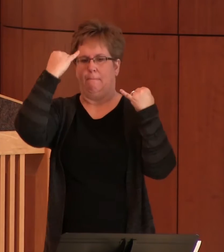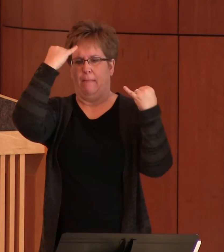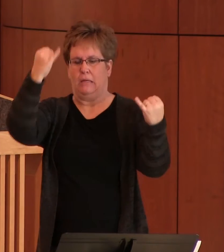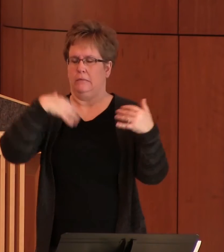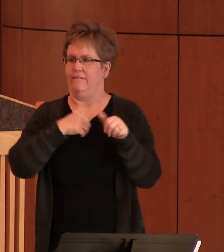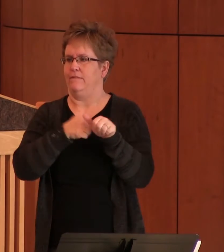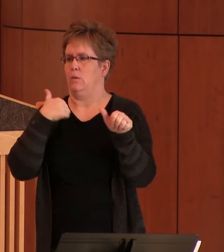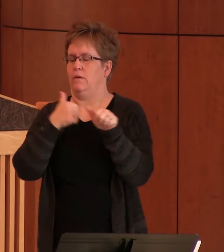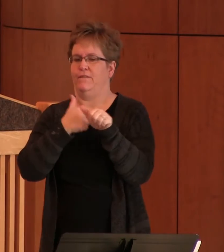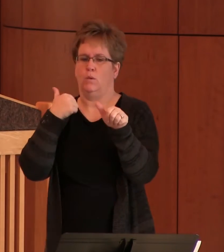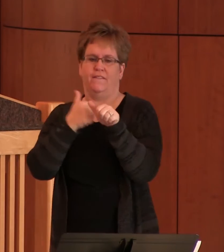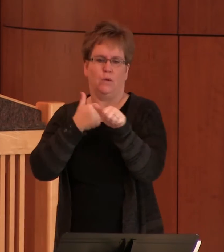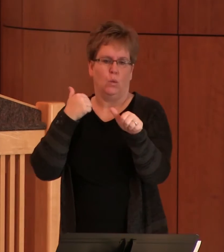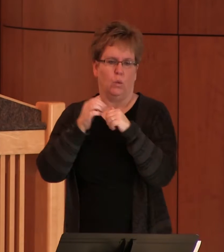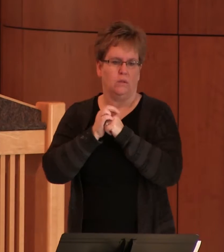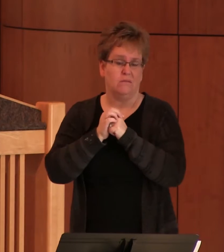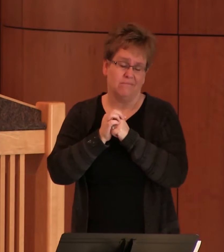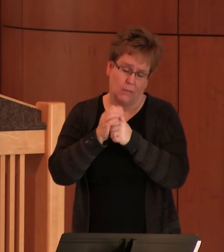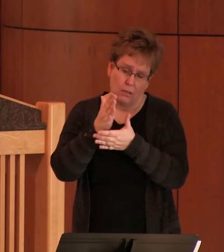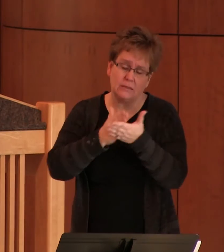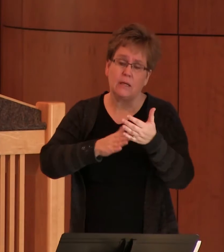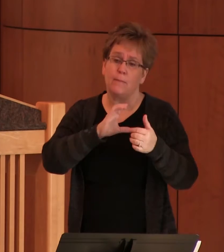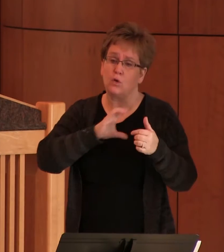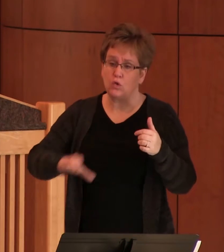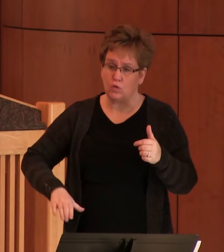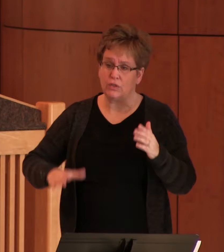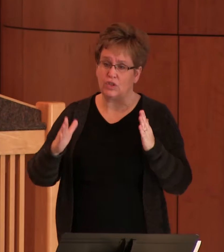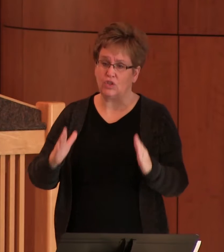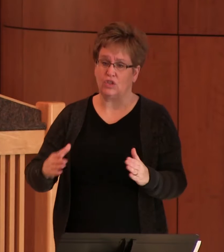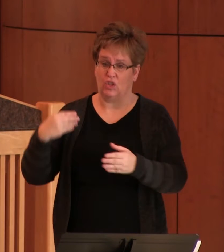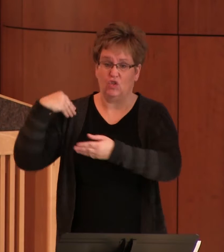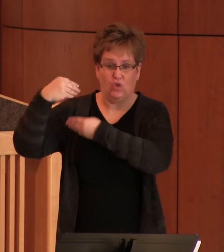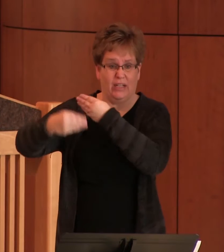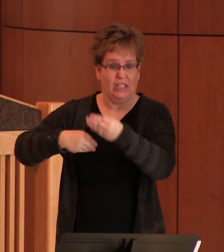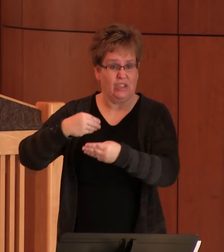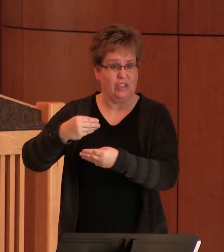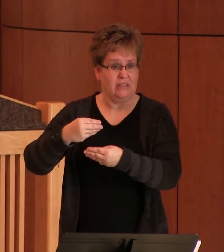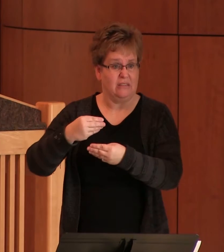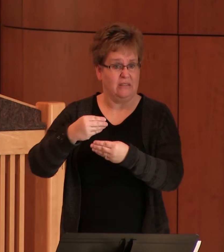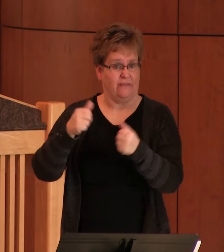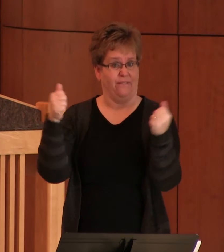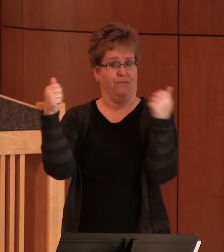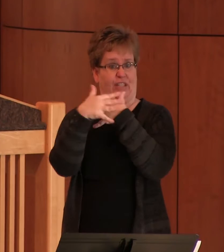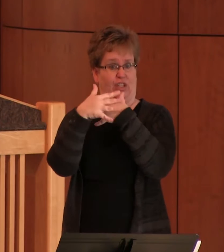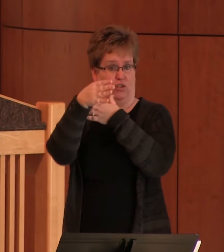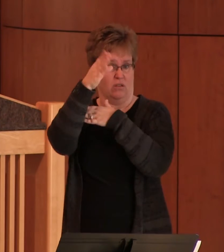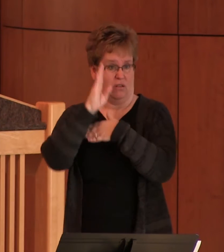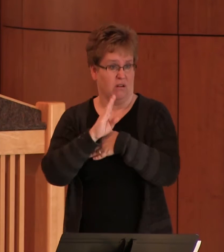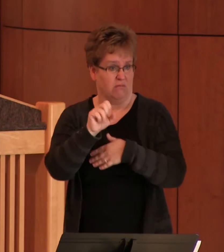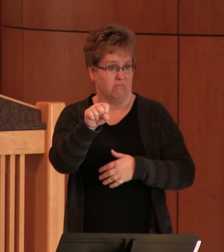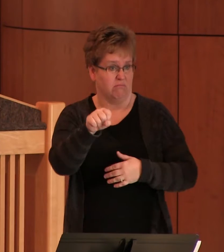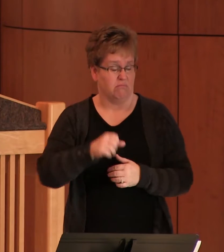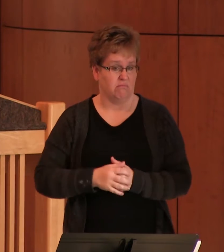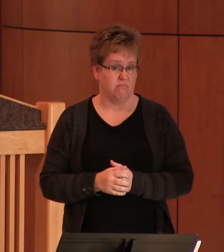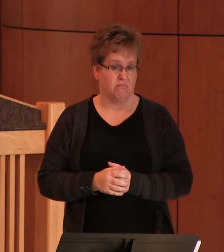And there are certainly those Christian traditions that have taken this approach to seeing God.